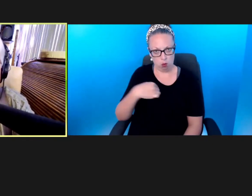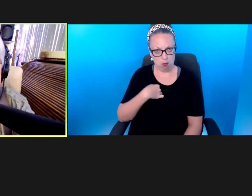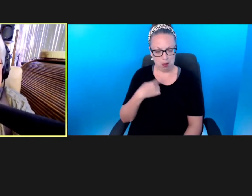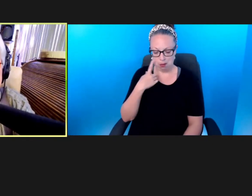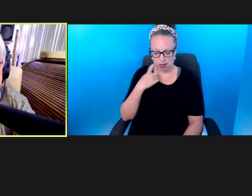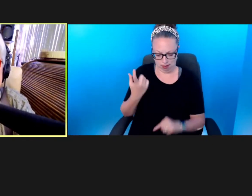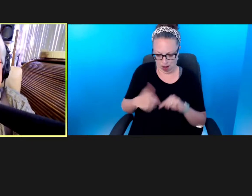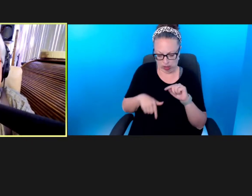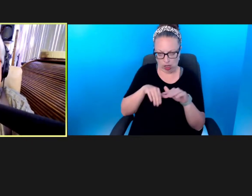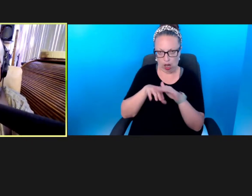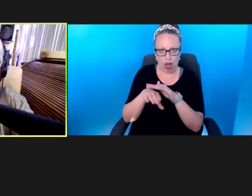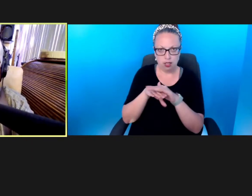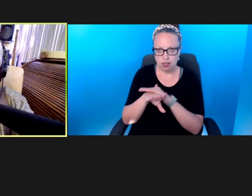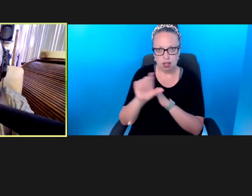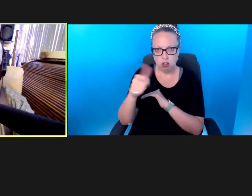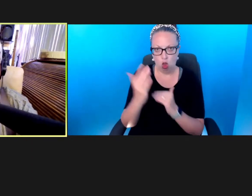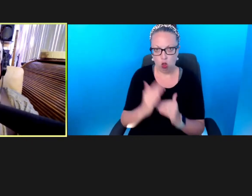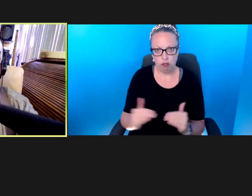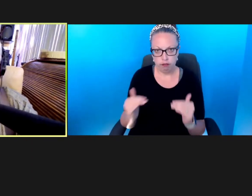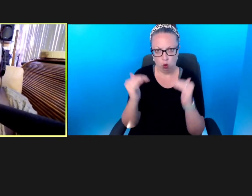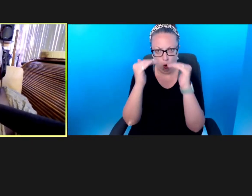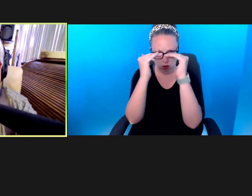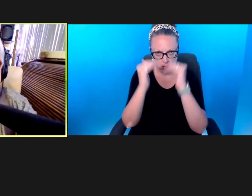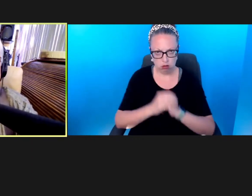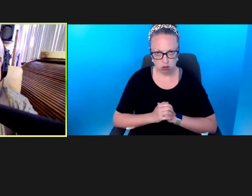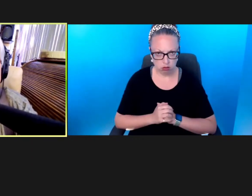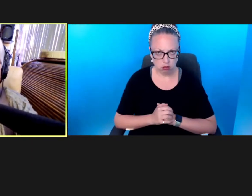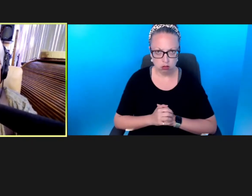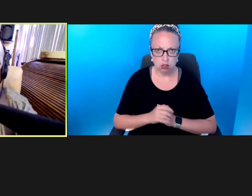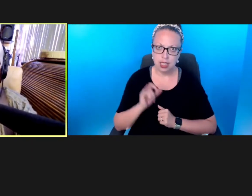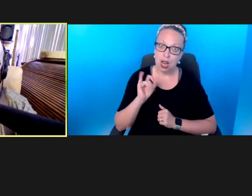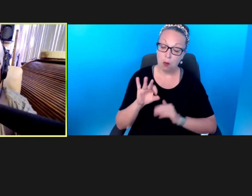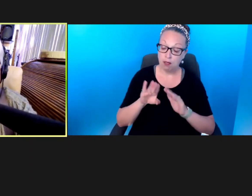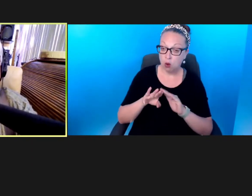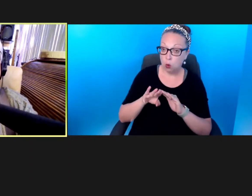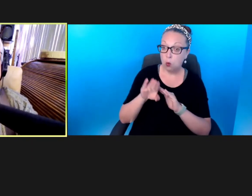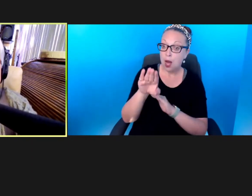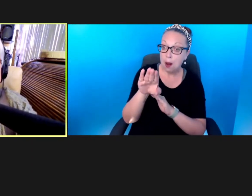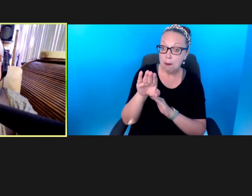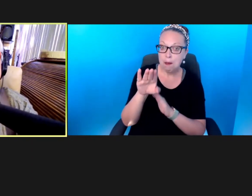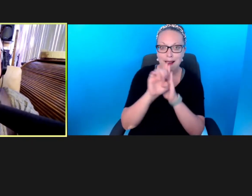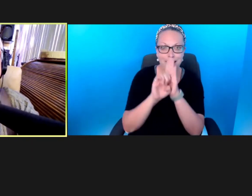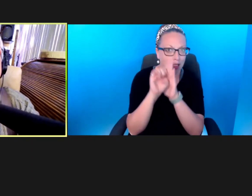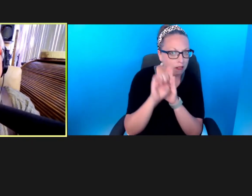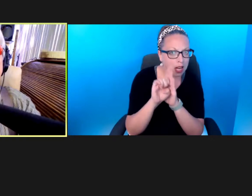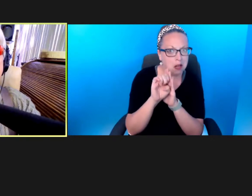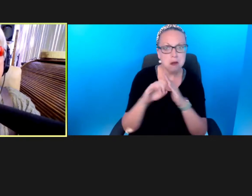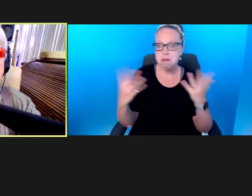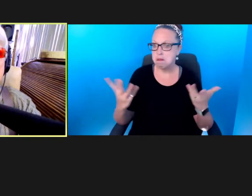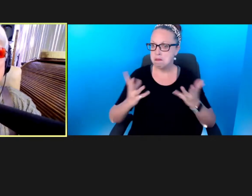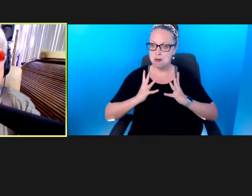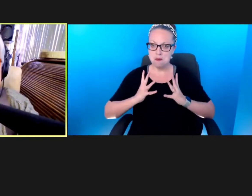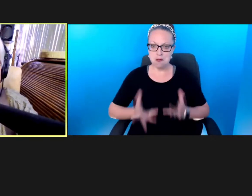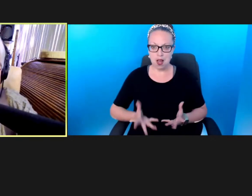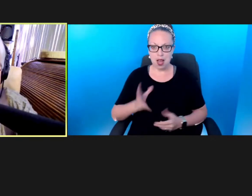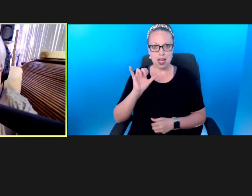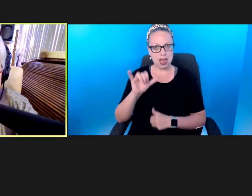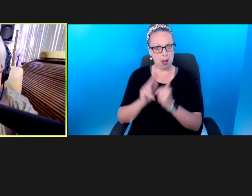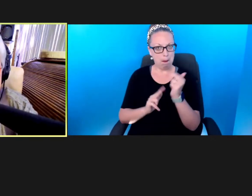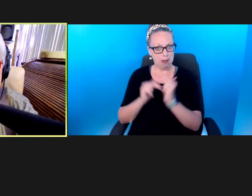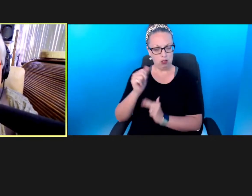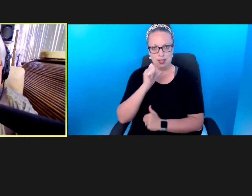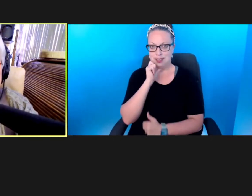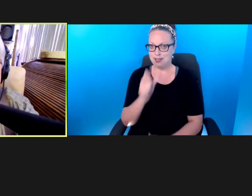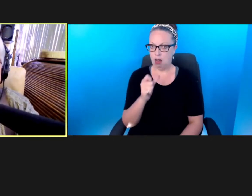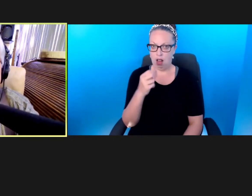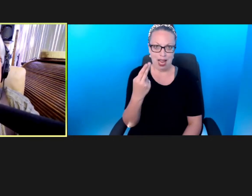access other floors. If I have a ramp or elevator, however, now that handicapping condition